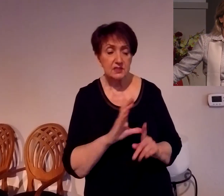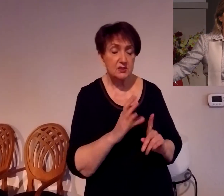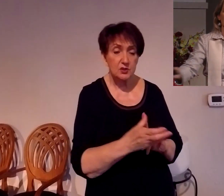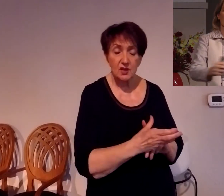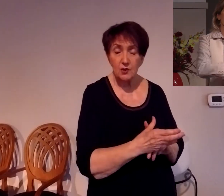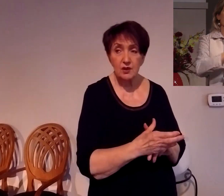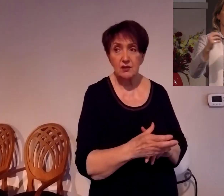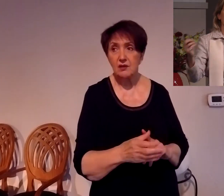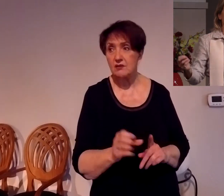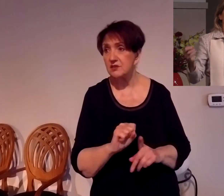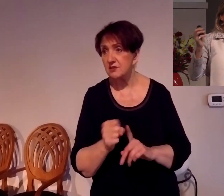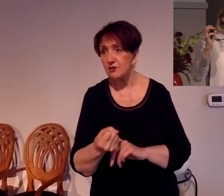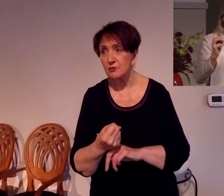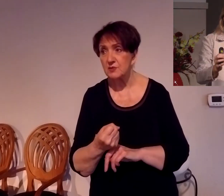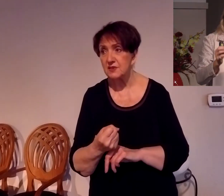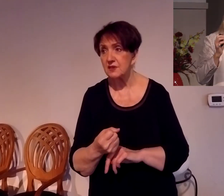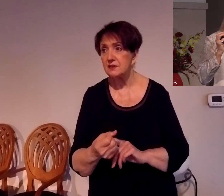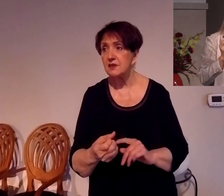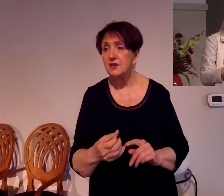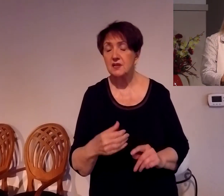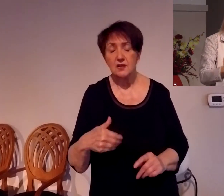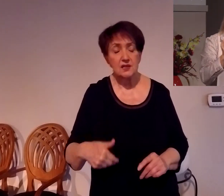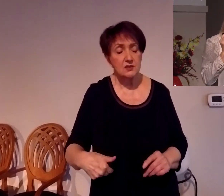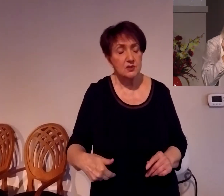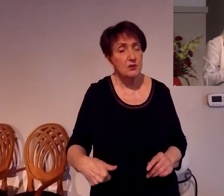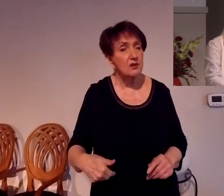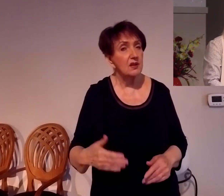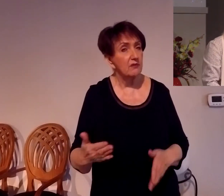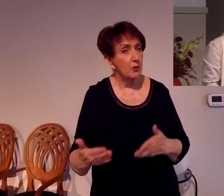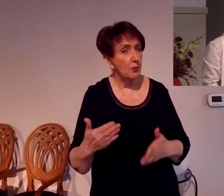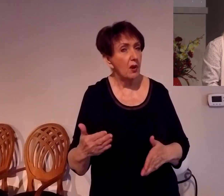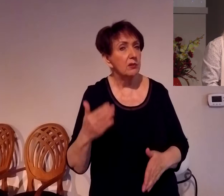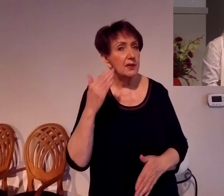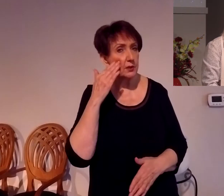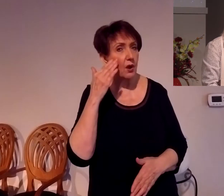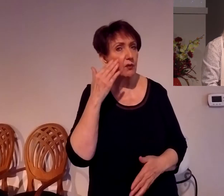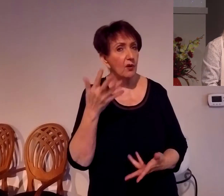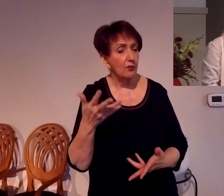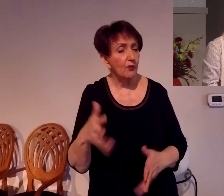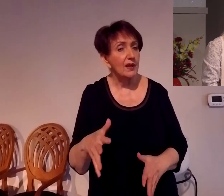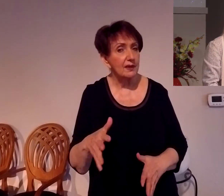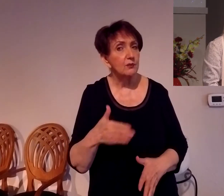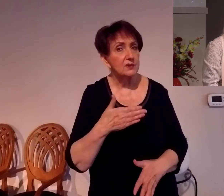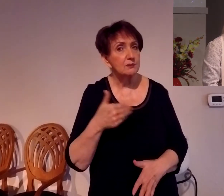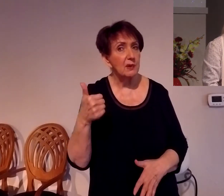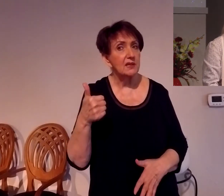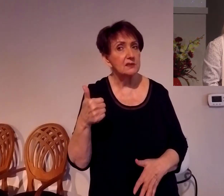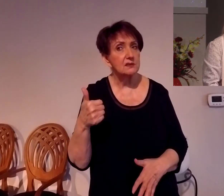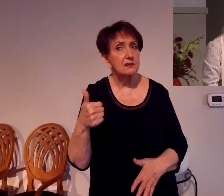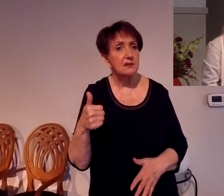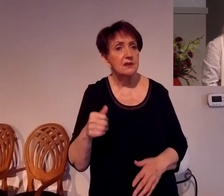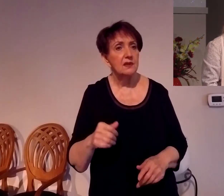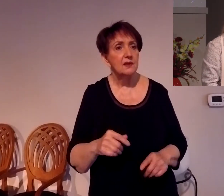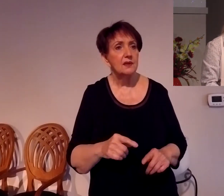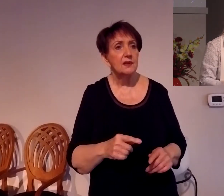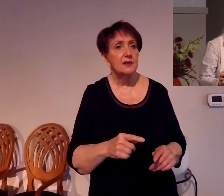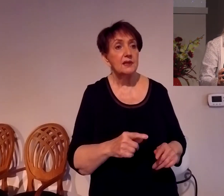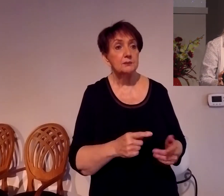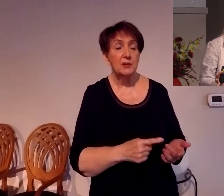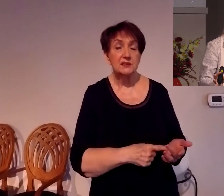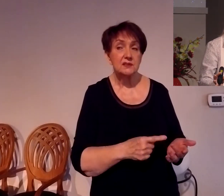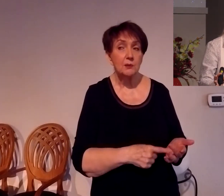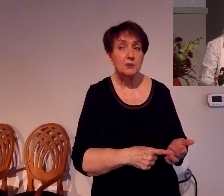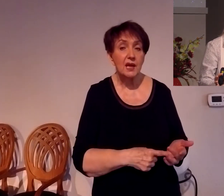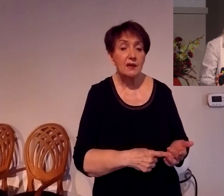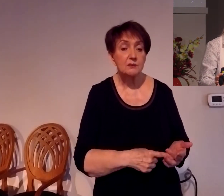doesn't matter. Think of something. You intuitively probably know what is best. And yet, sometimes, have you